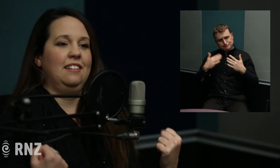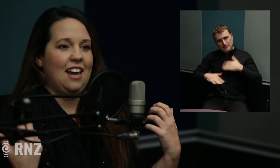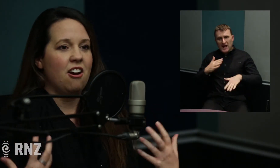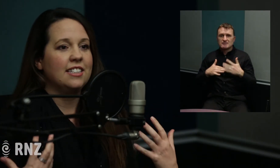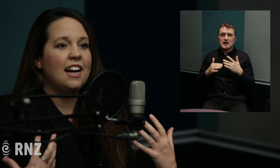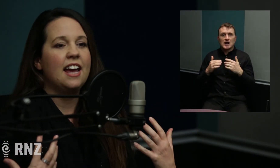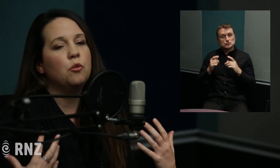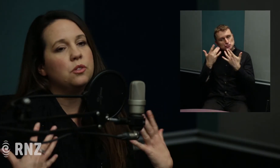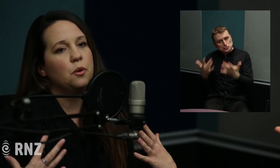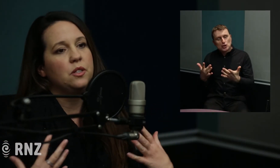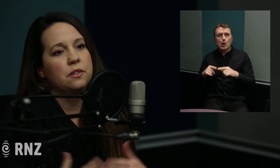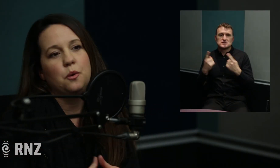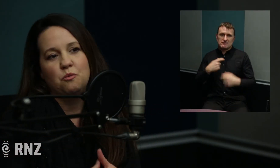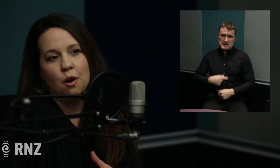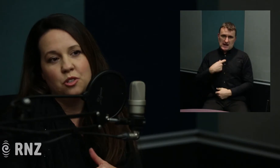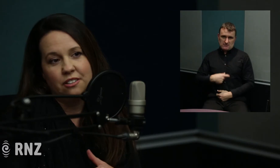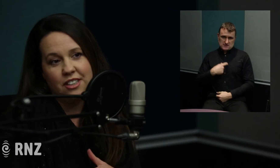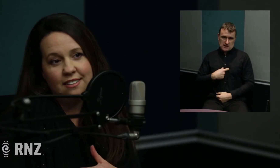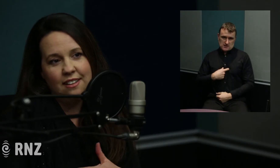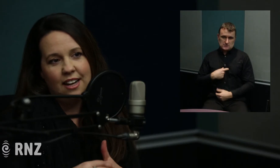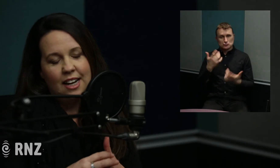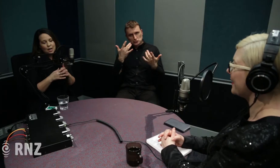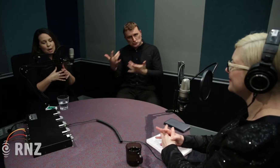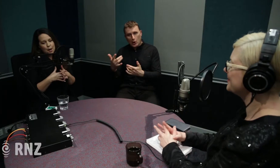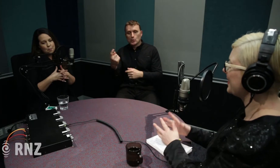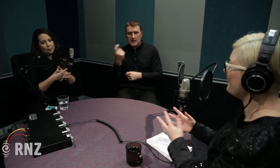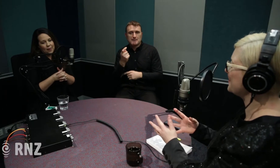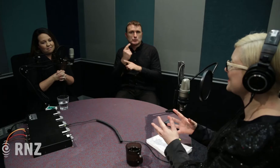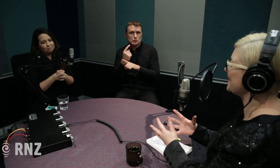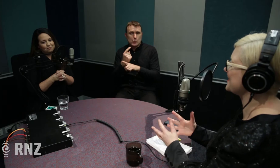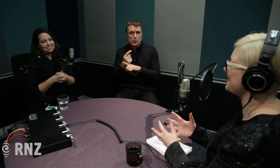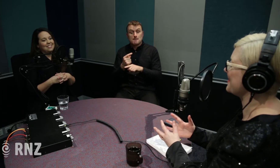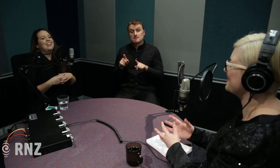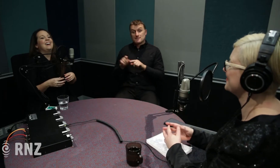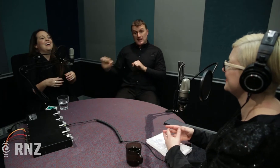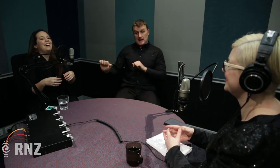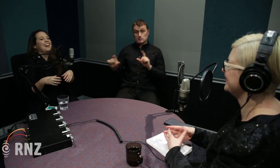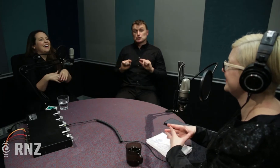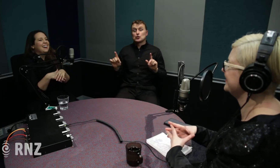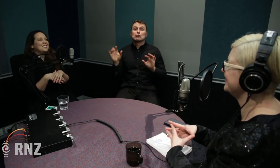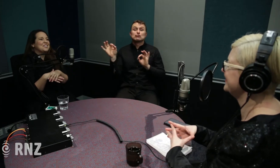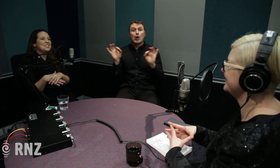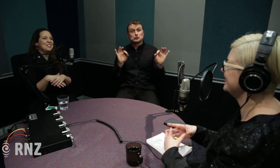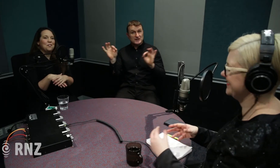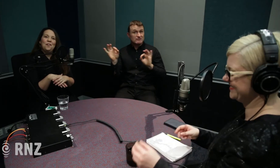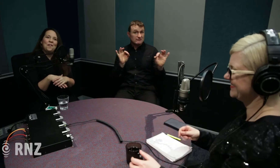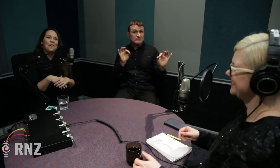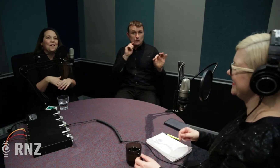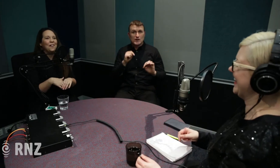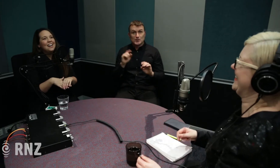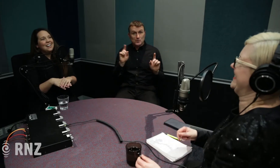this character. And also we do what's called role shifting. Okay. And what does that involve? Role